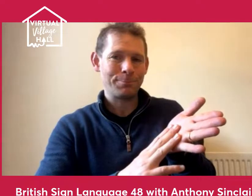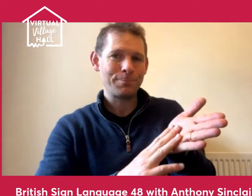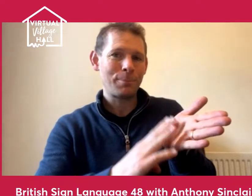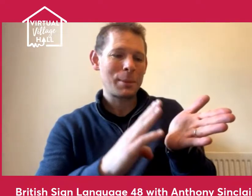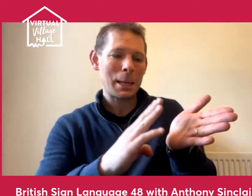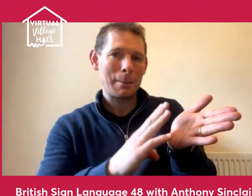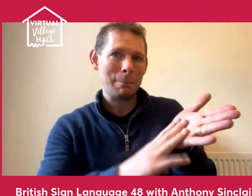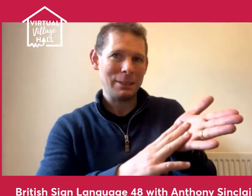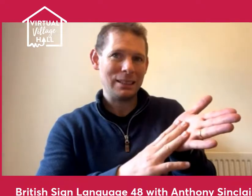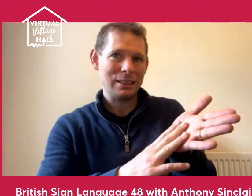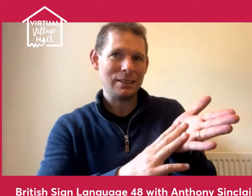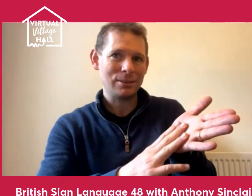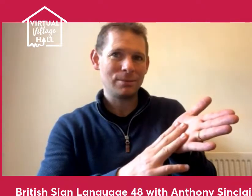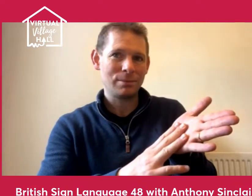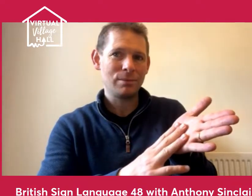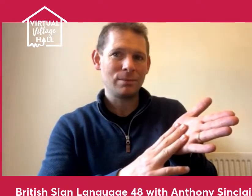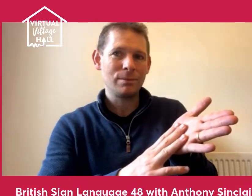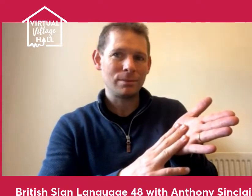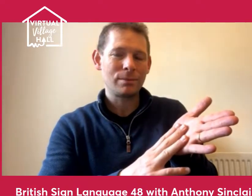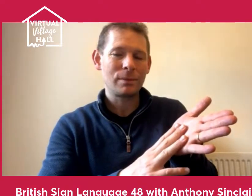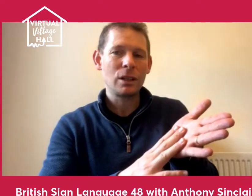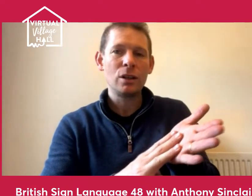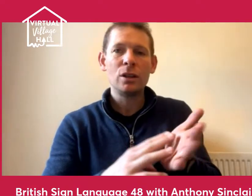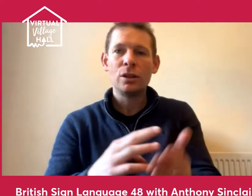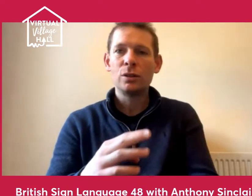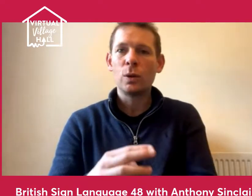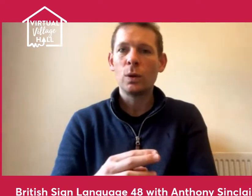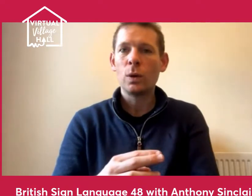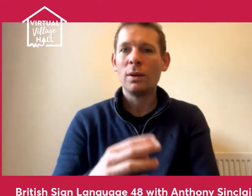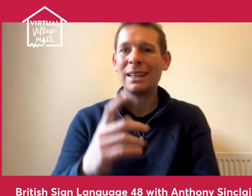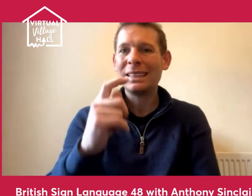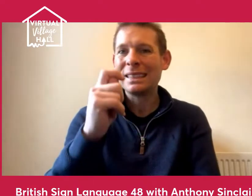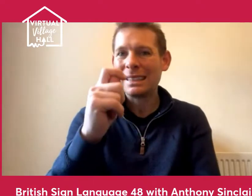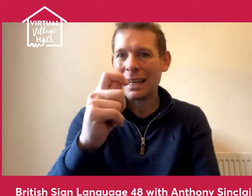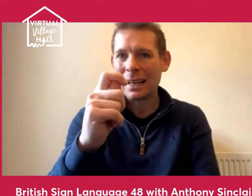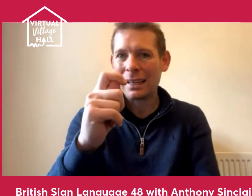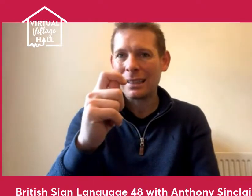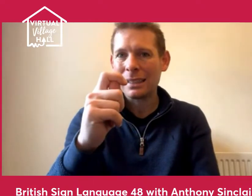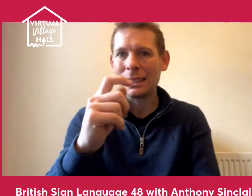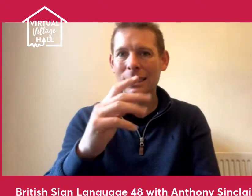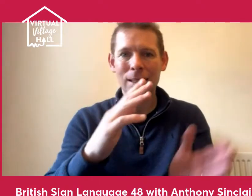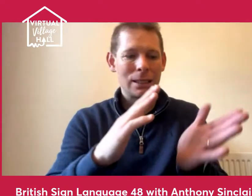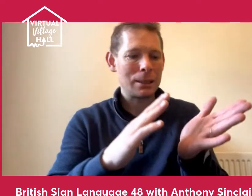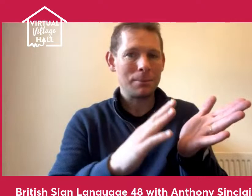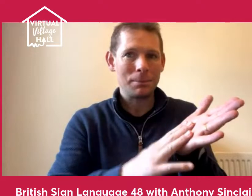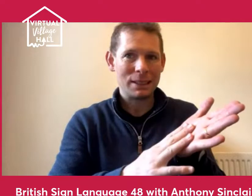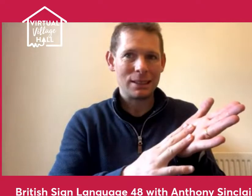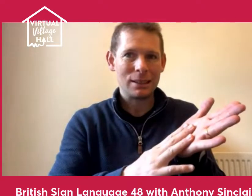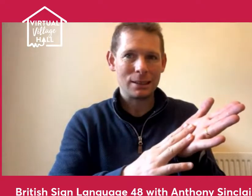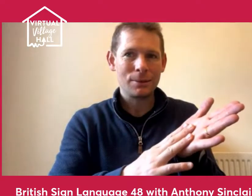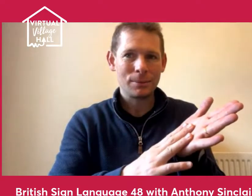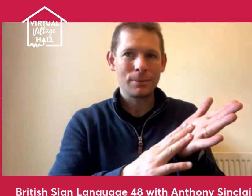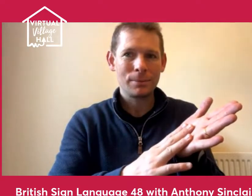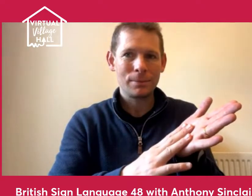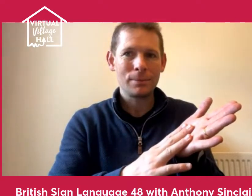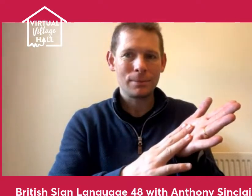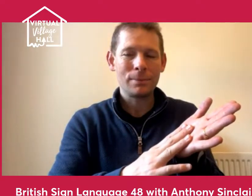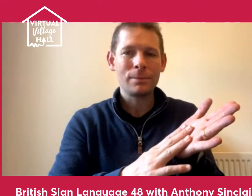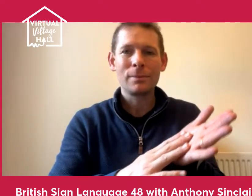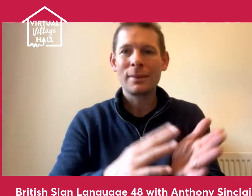And minutes is signed with the M on the palm of a hand, so 10 minutes,